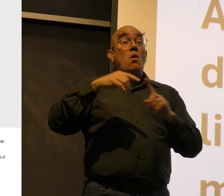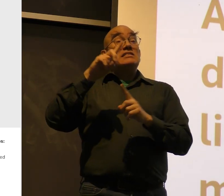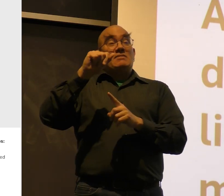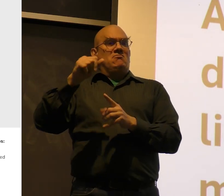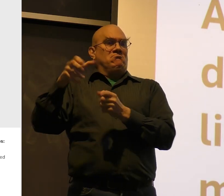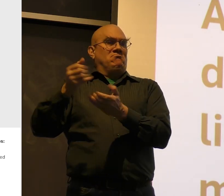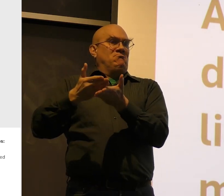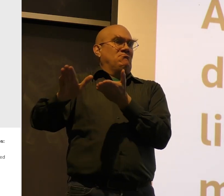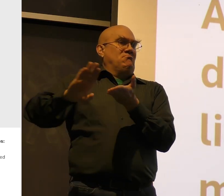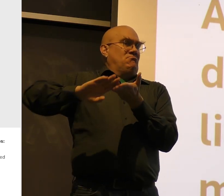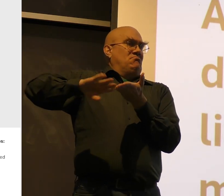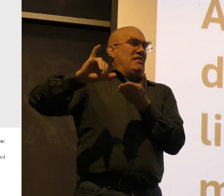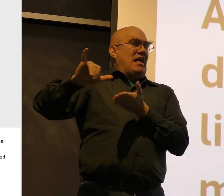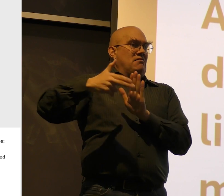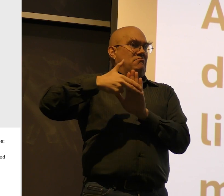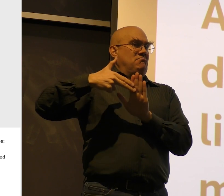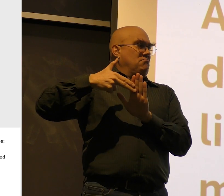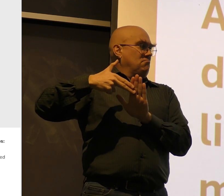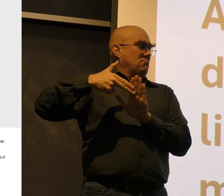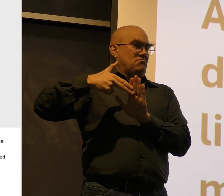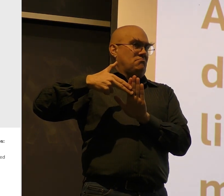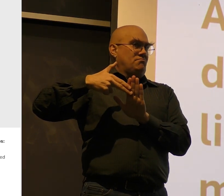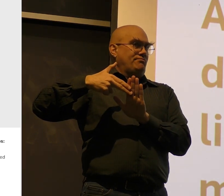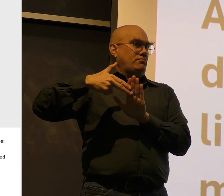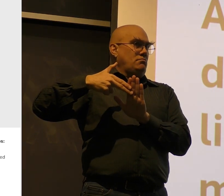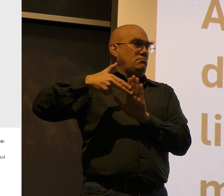no disability. So they eschewed the term disability and its label.